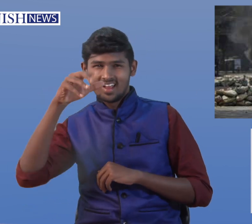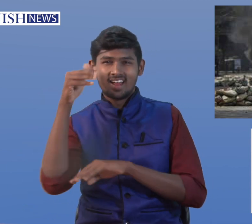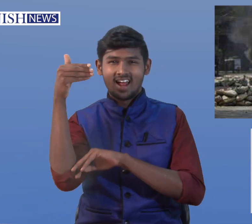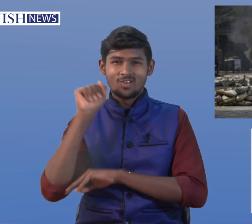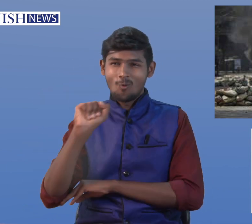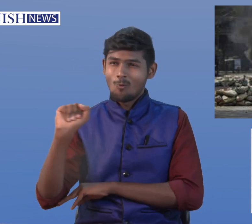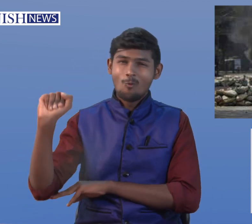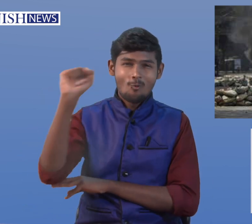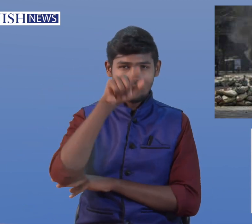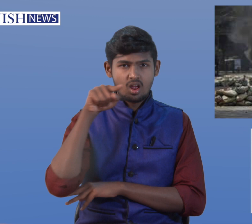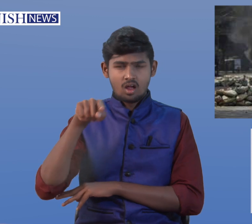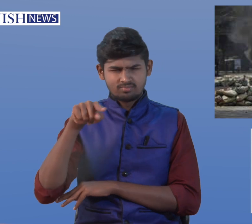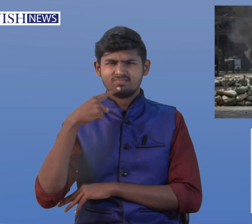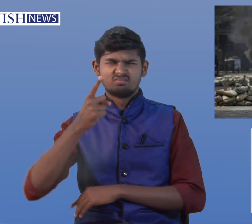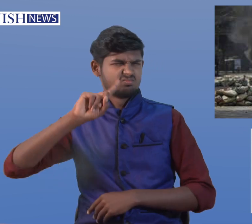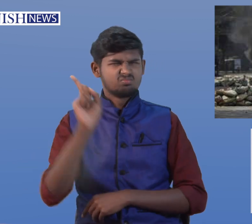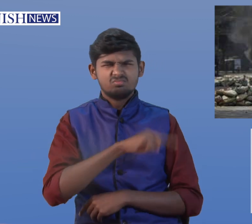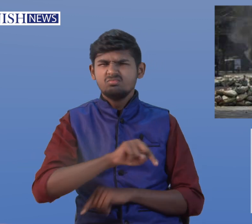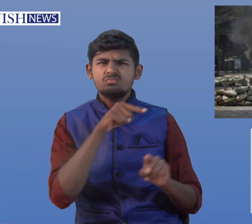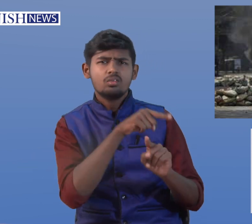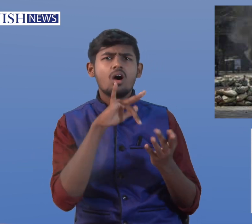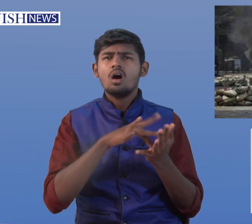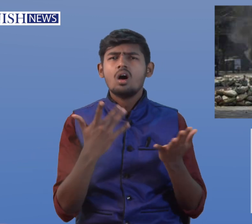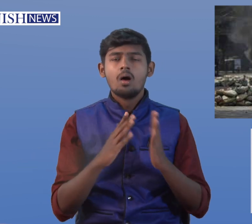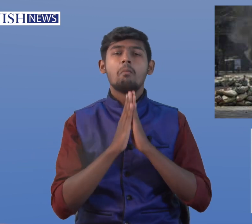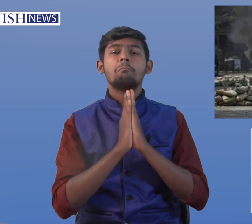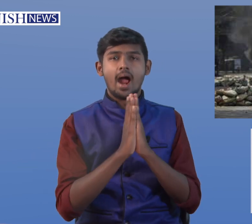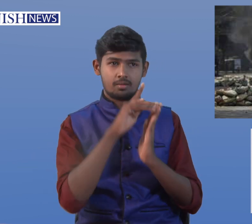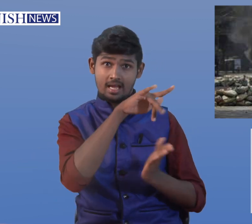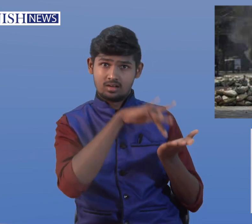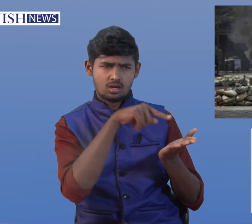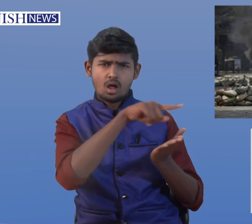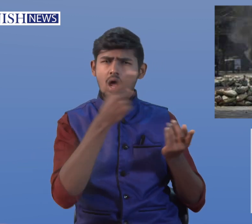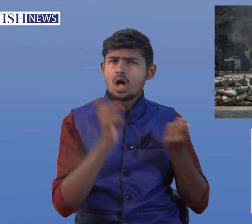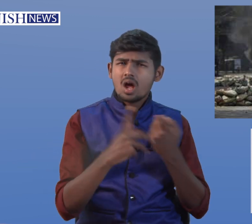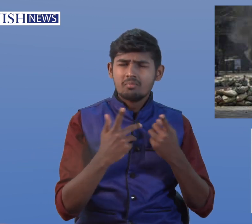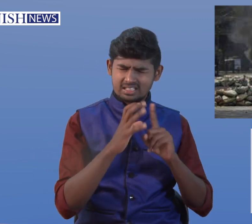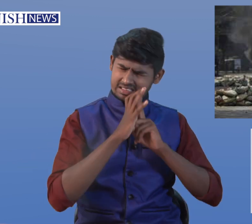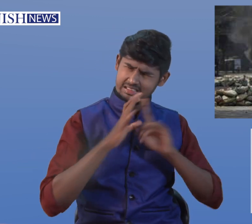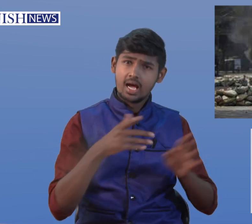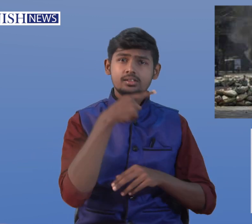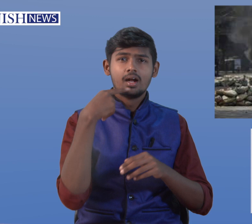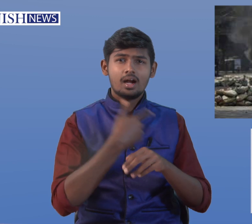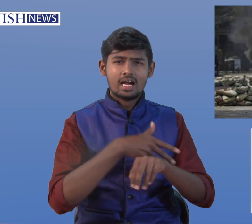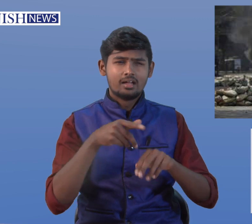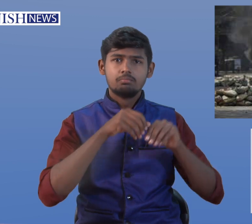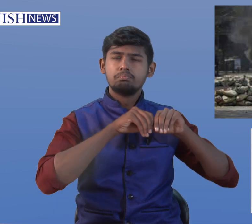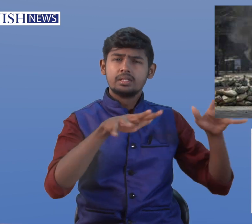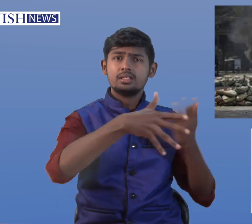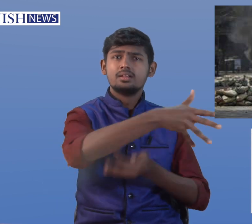12 countries condemned the Myanmar military's use of the lethal force against civilians. The death toll rose to